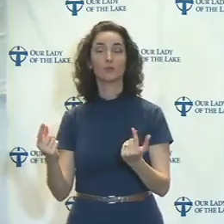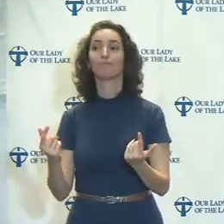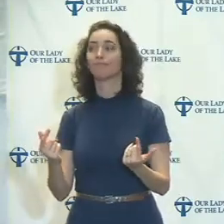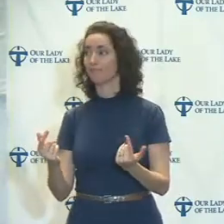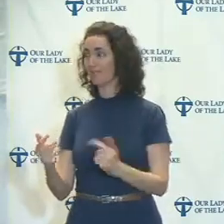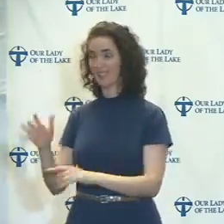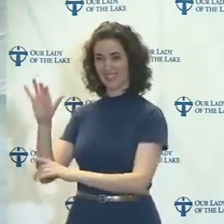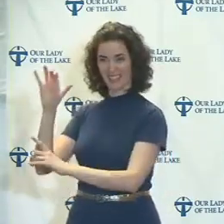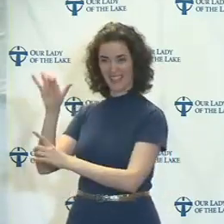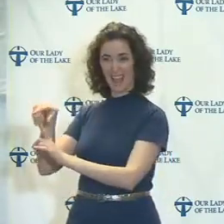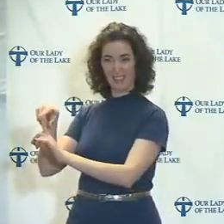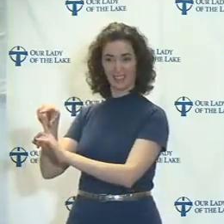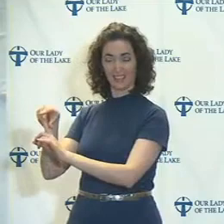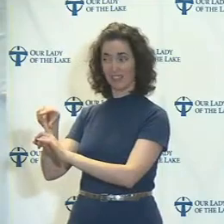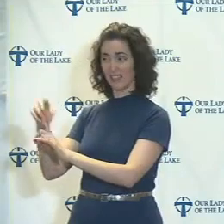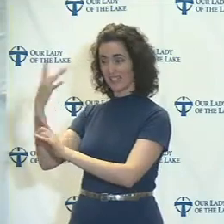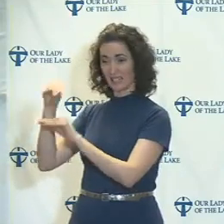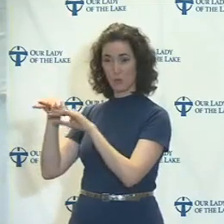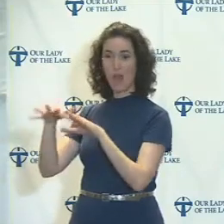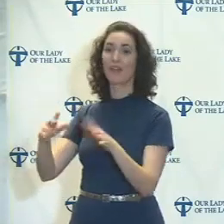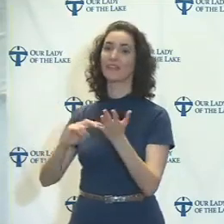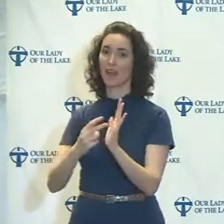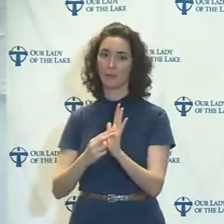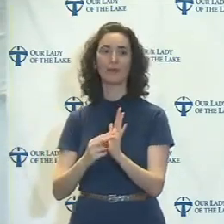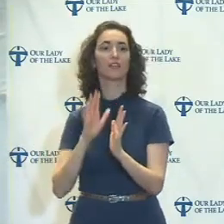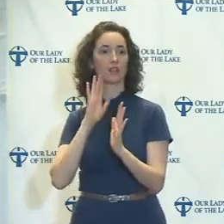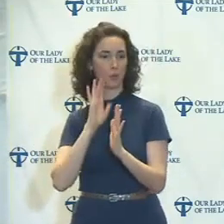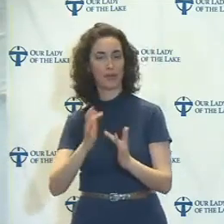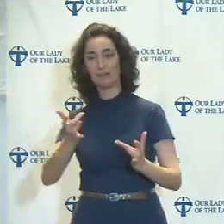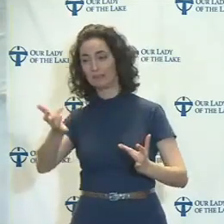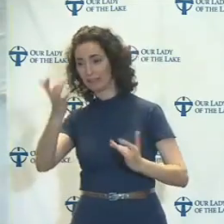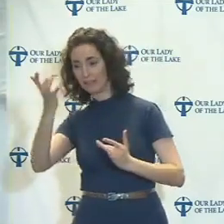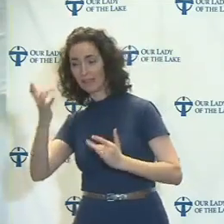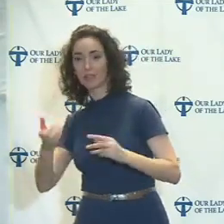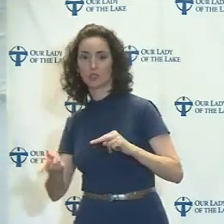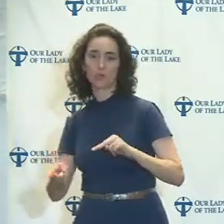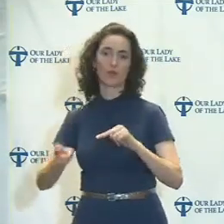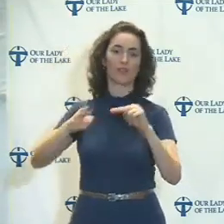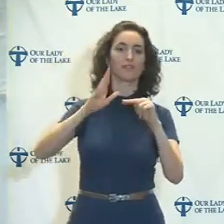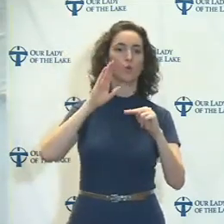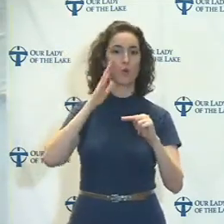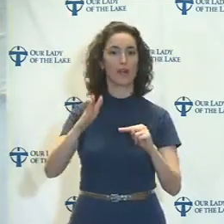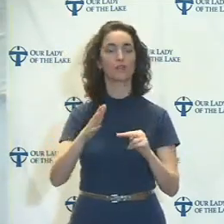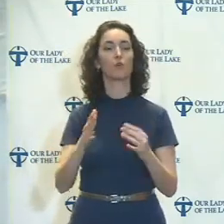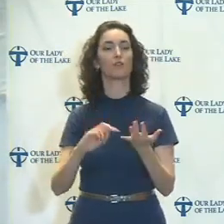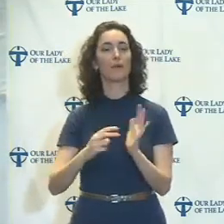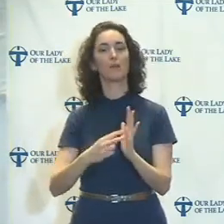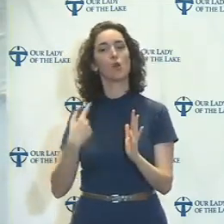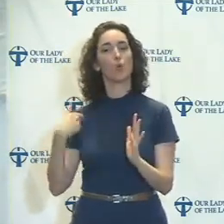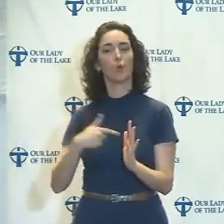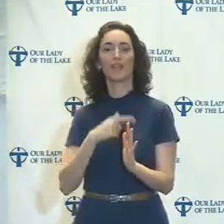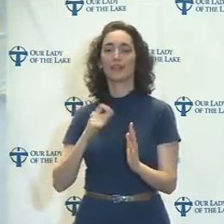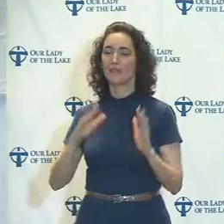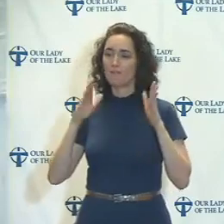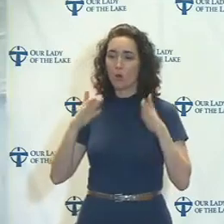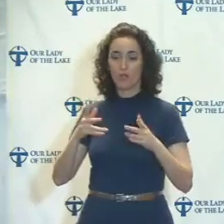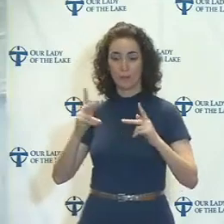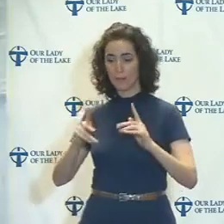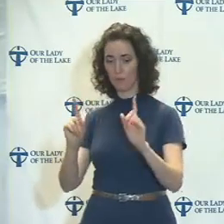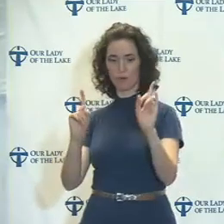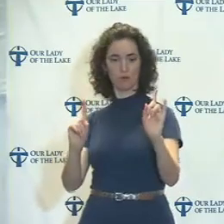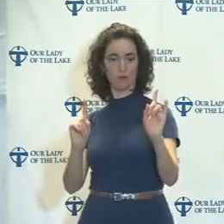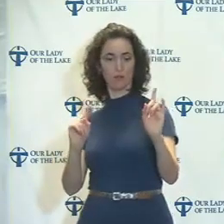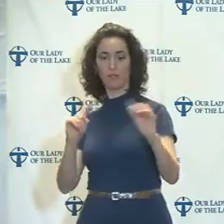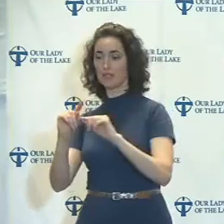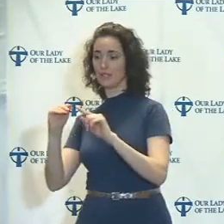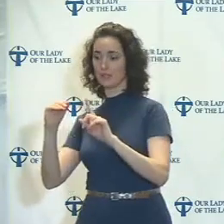more cases ahead. And the focus now needs to be to drive down transmission as much as possible, for as